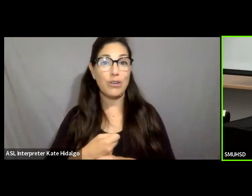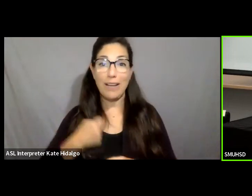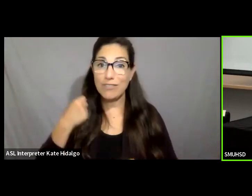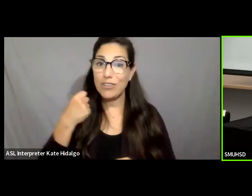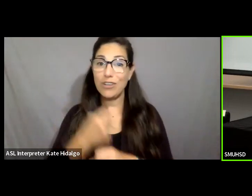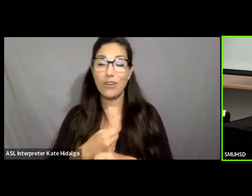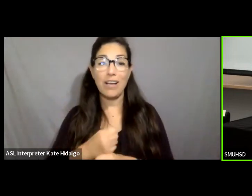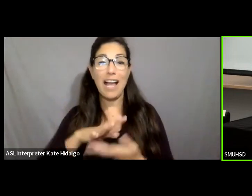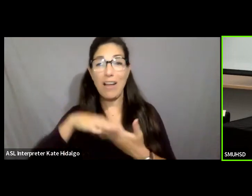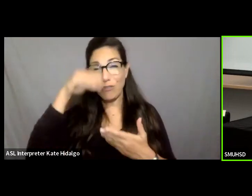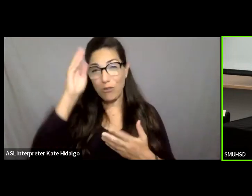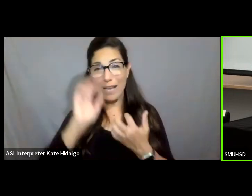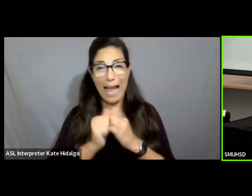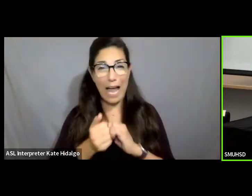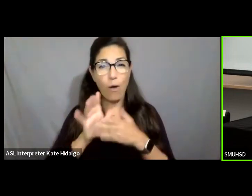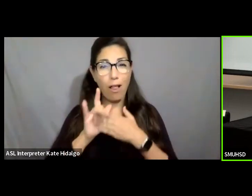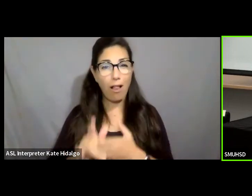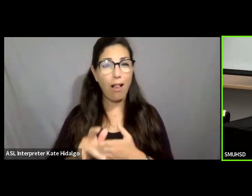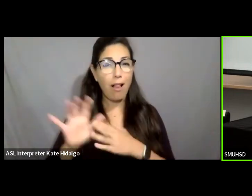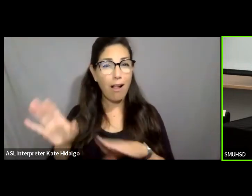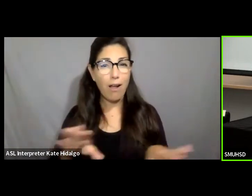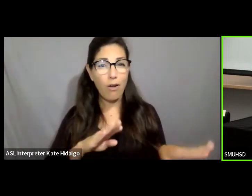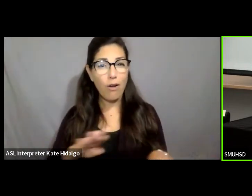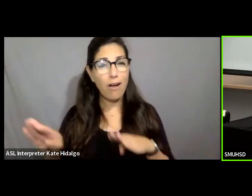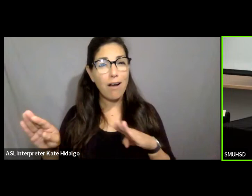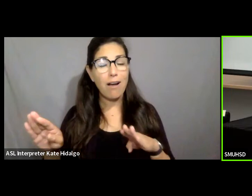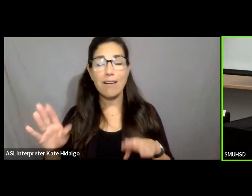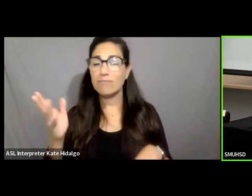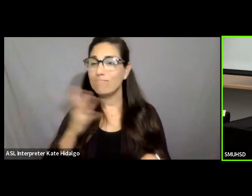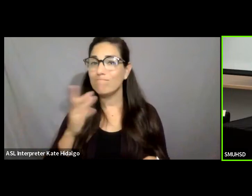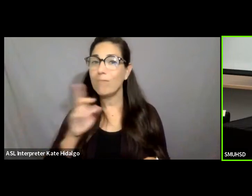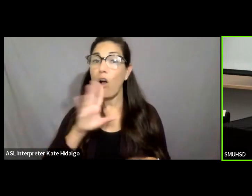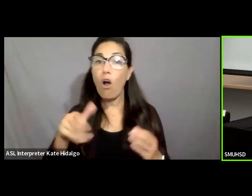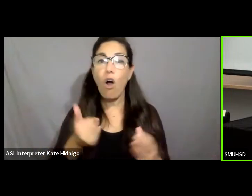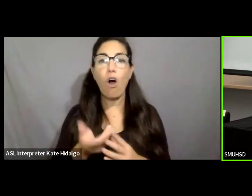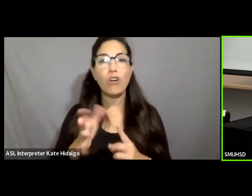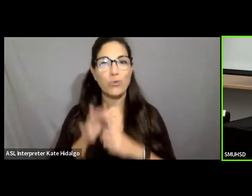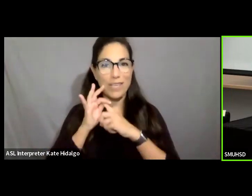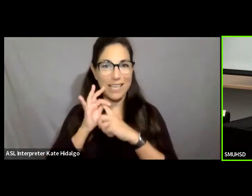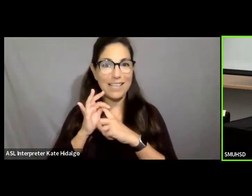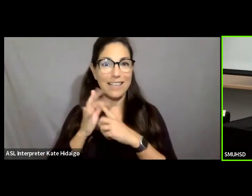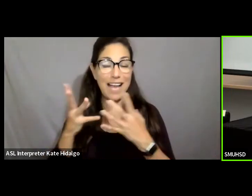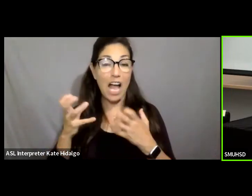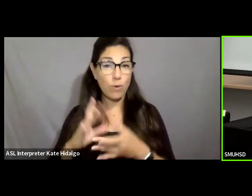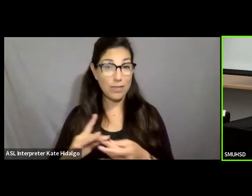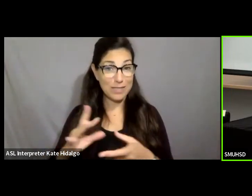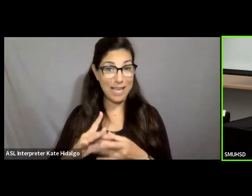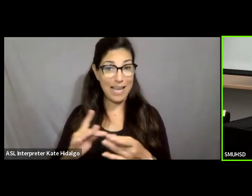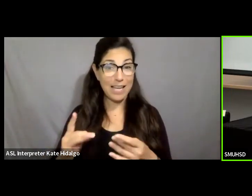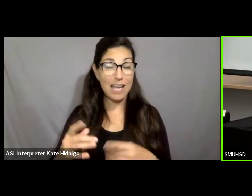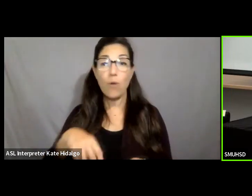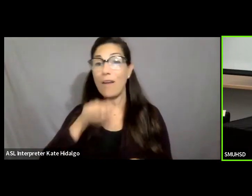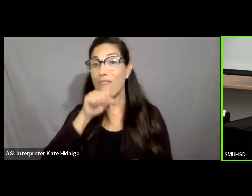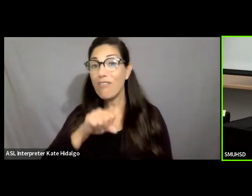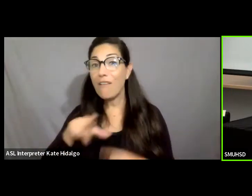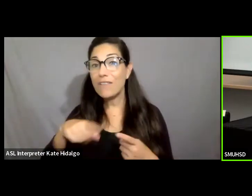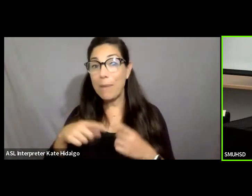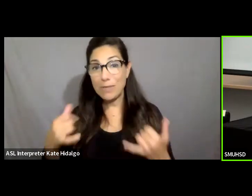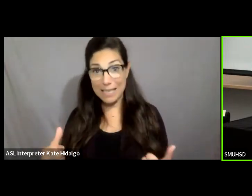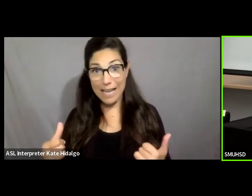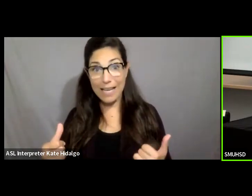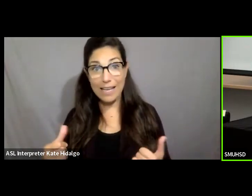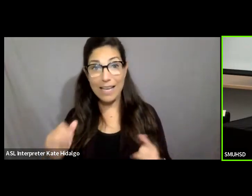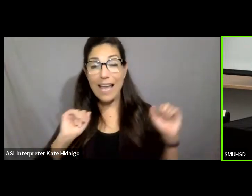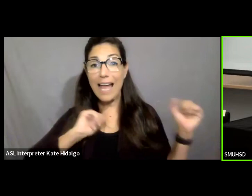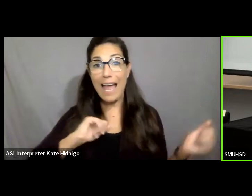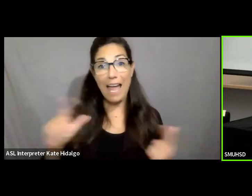the room, how your leadership is, and you're all very unique. And what I want to say is, what I loved about today was